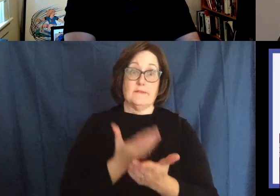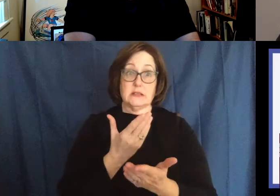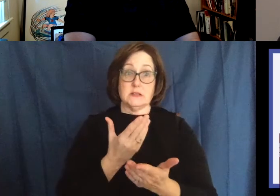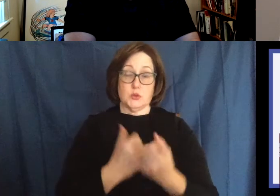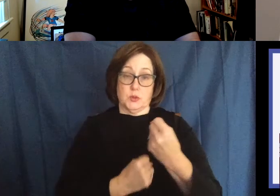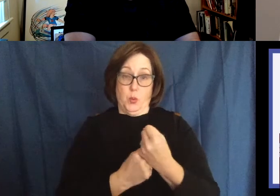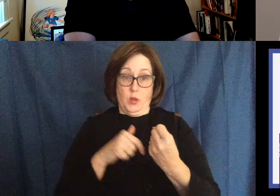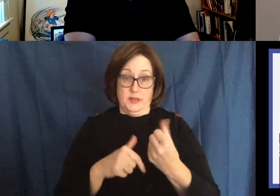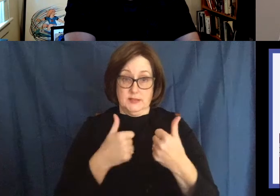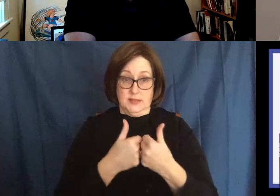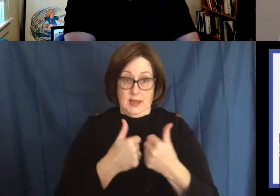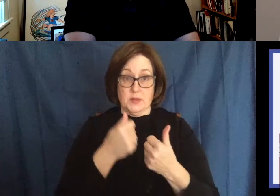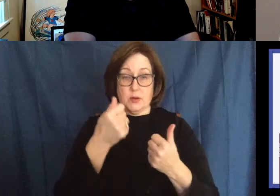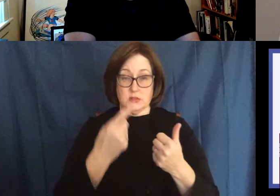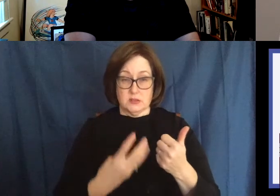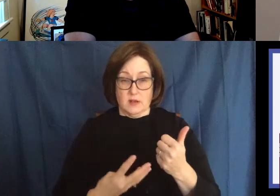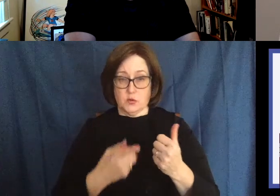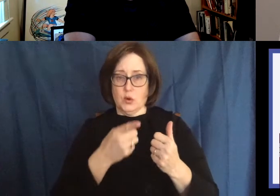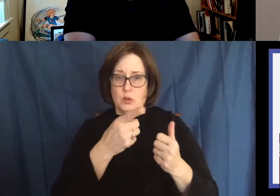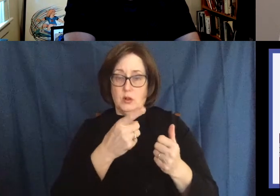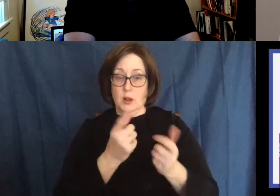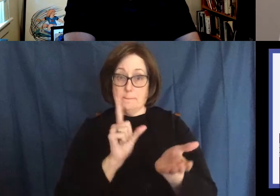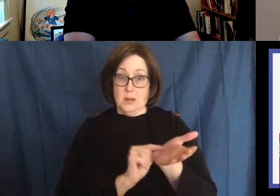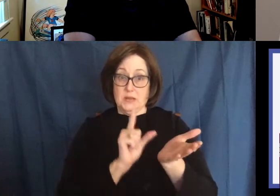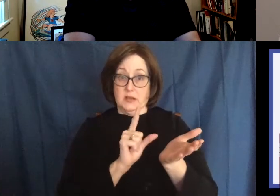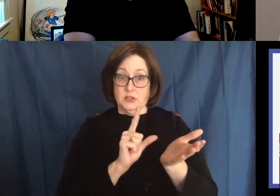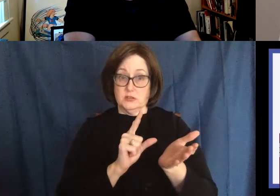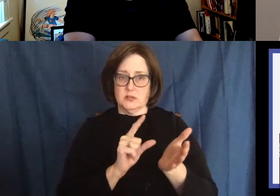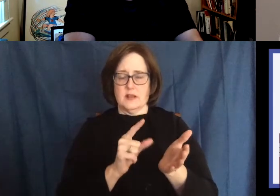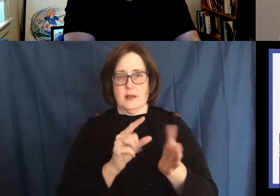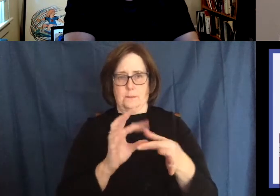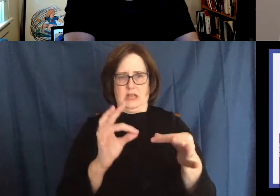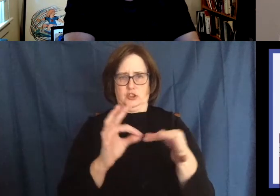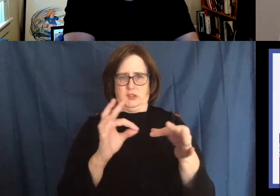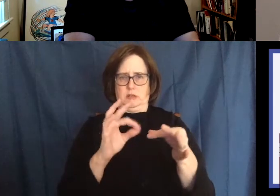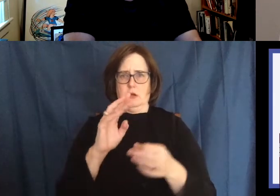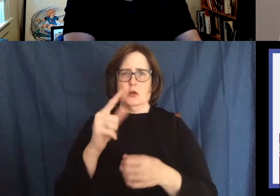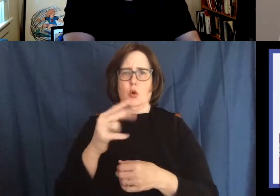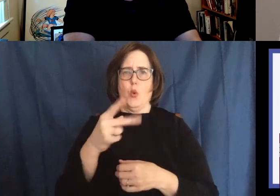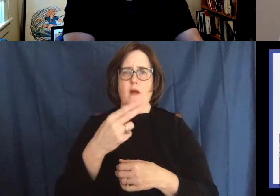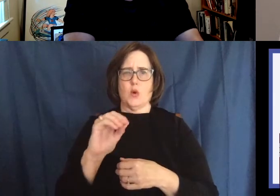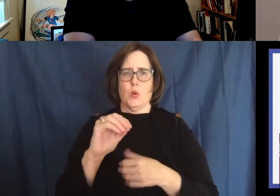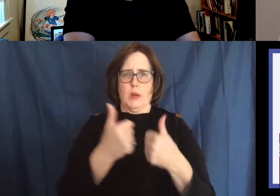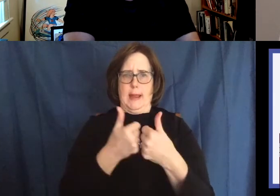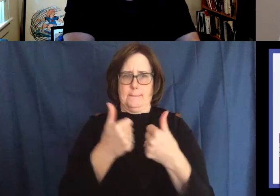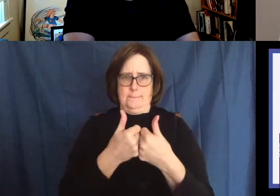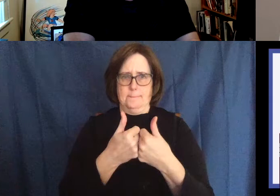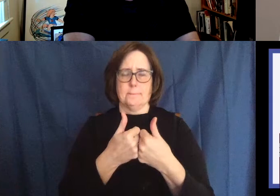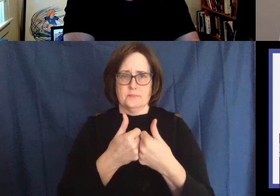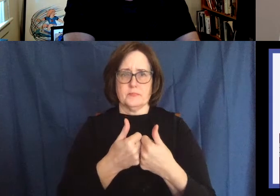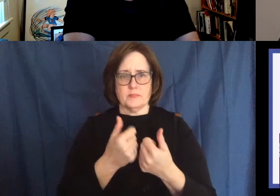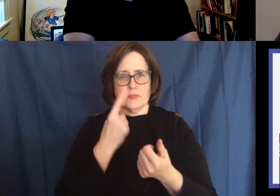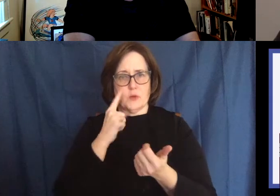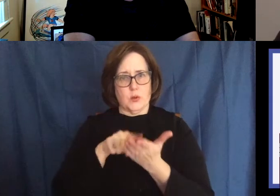GraphoGame as a methodology, or it's in the research design itself. And then also we have about